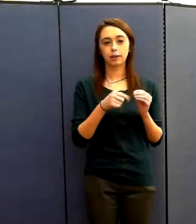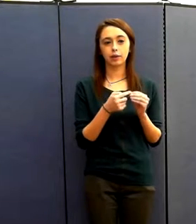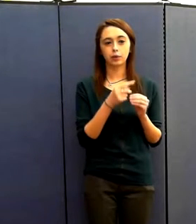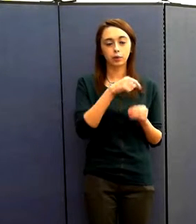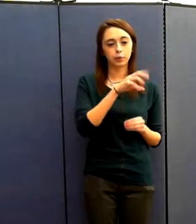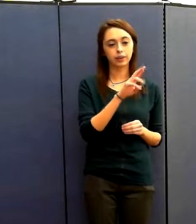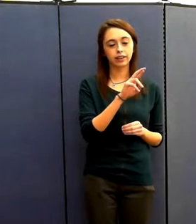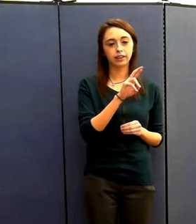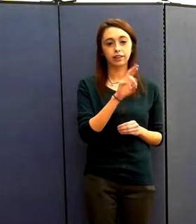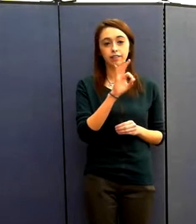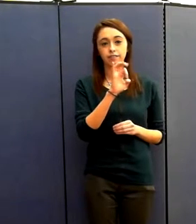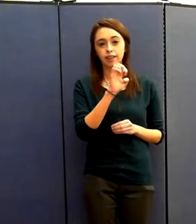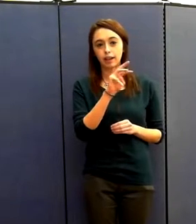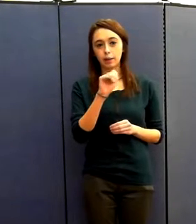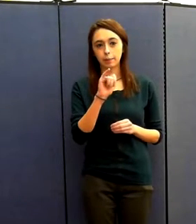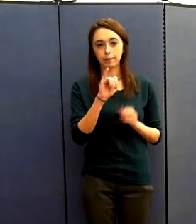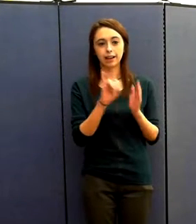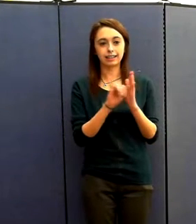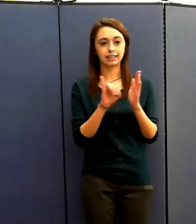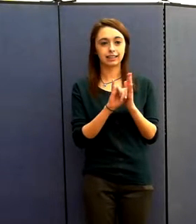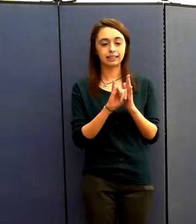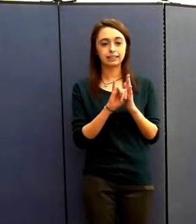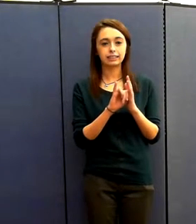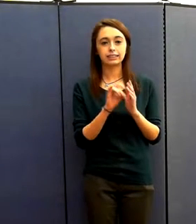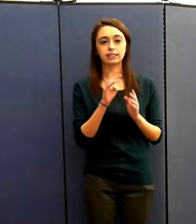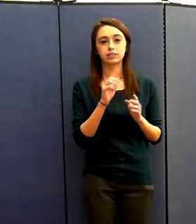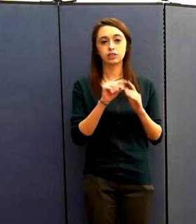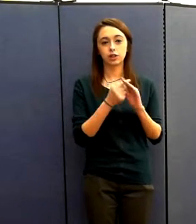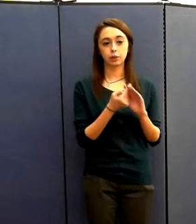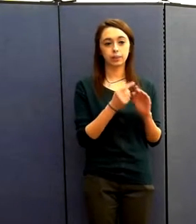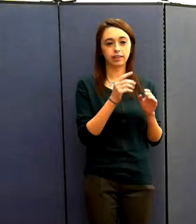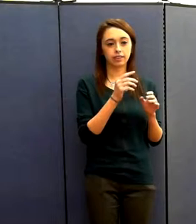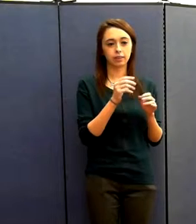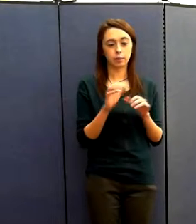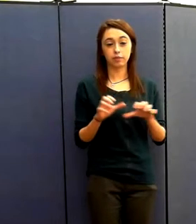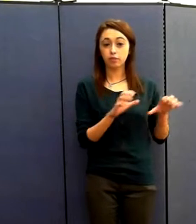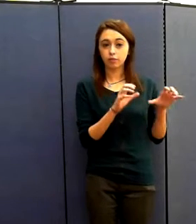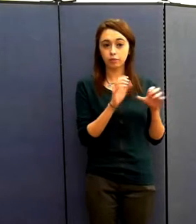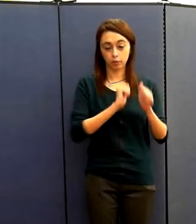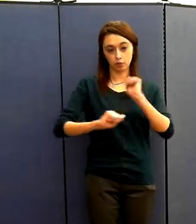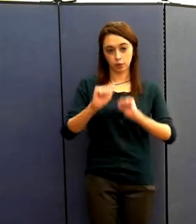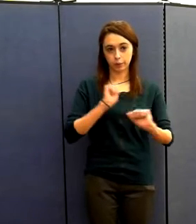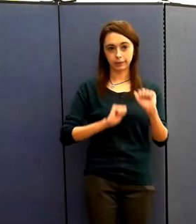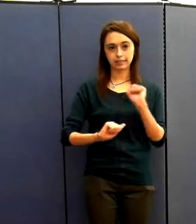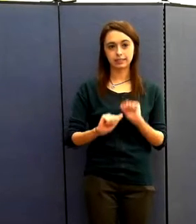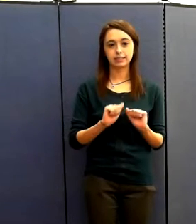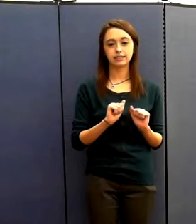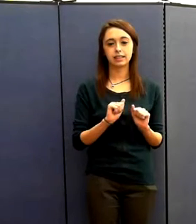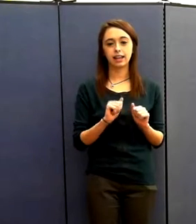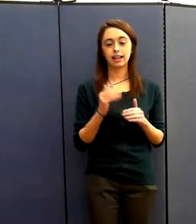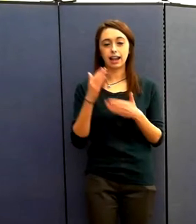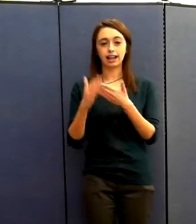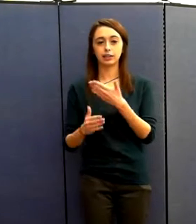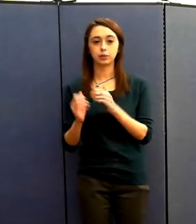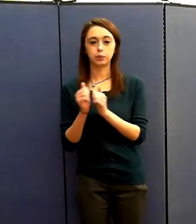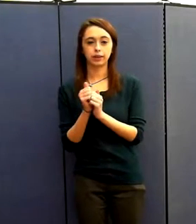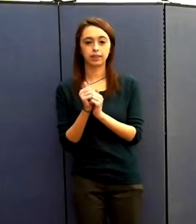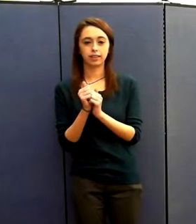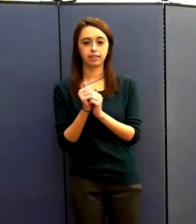of performance, and we'll be relating it to intersectionality. I will